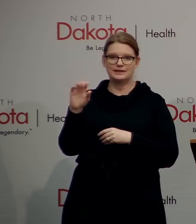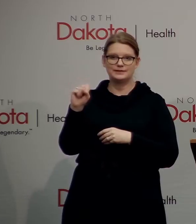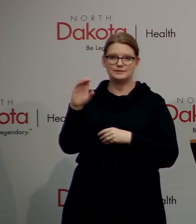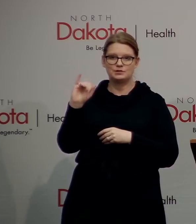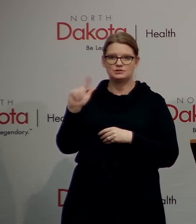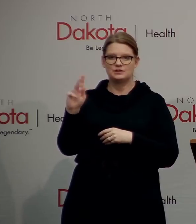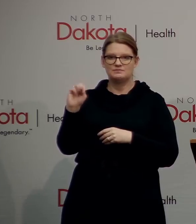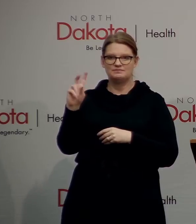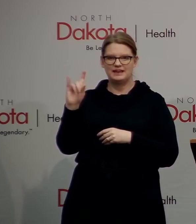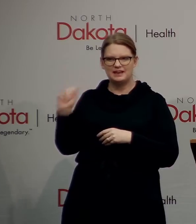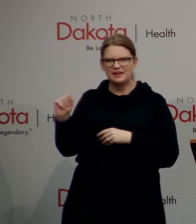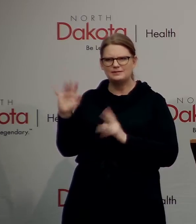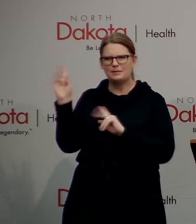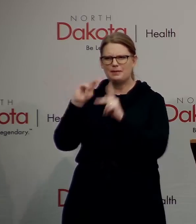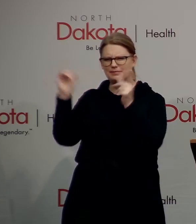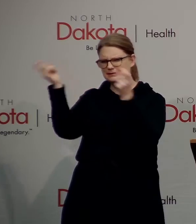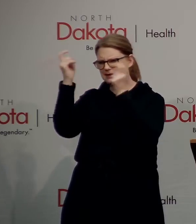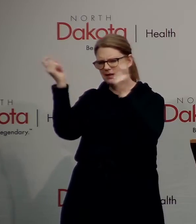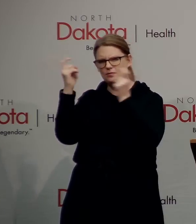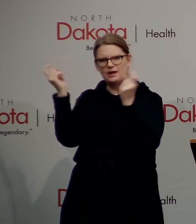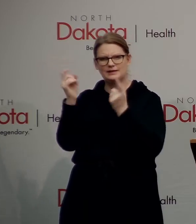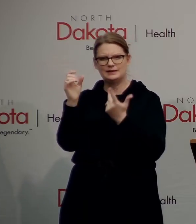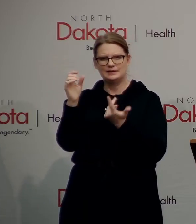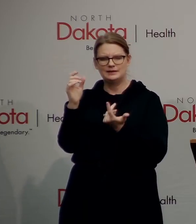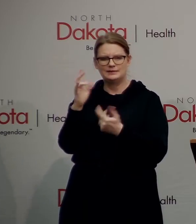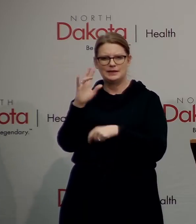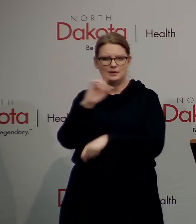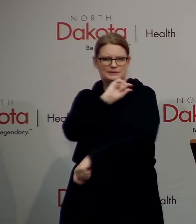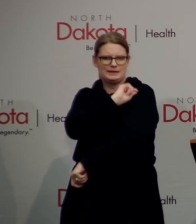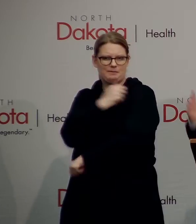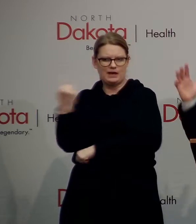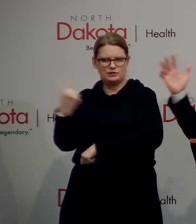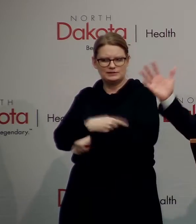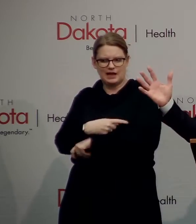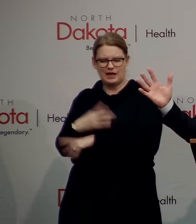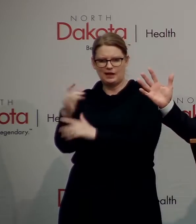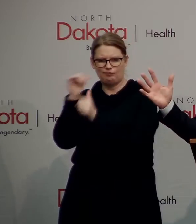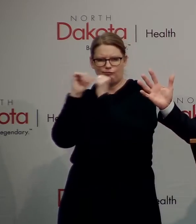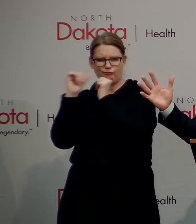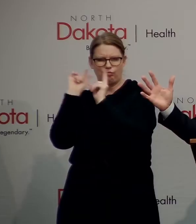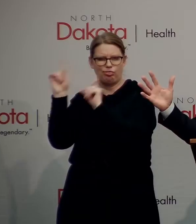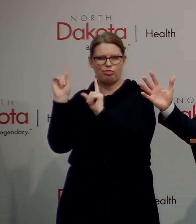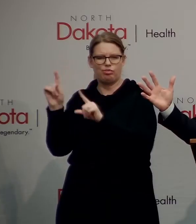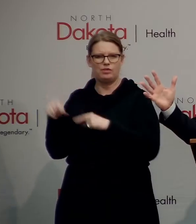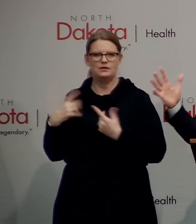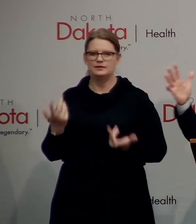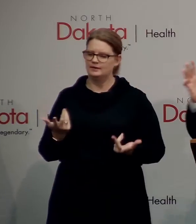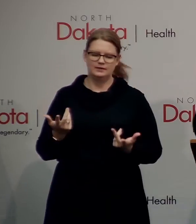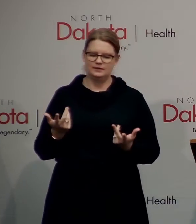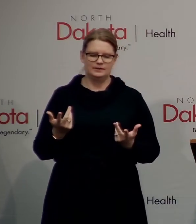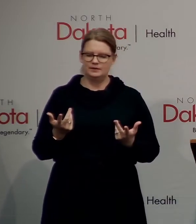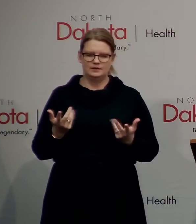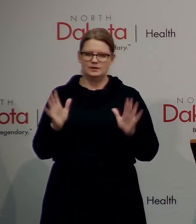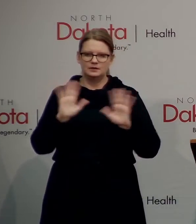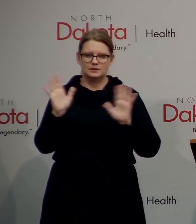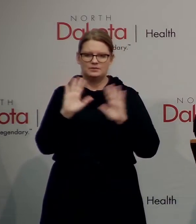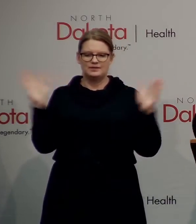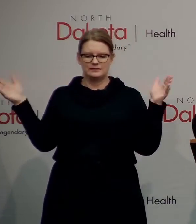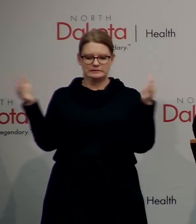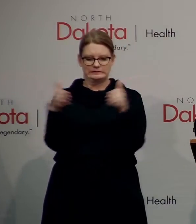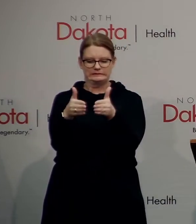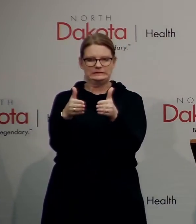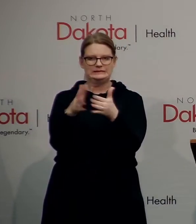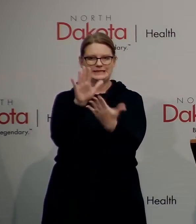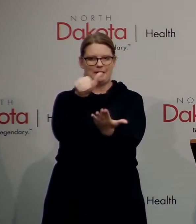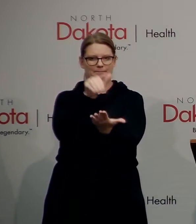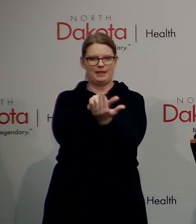bars last night, people celebrating St. Patrick's Day. So we have both ends of the bell curve going on in North Dakota. We want to get people to move to the middle. We want to get